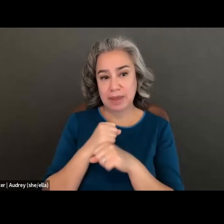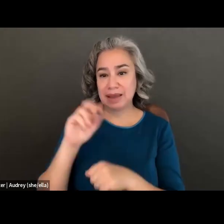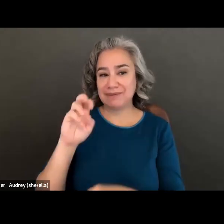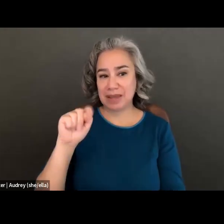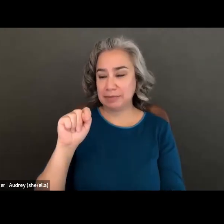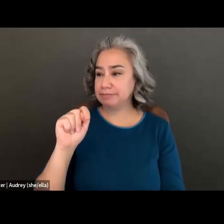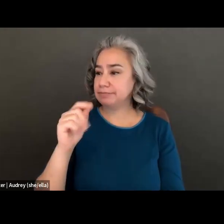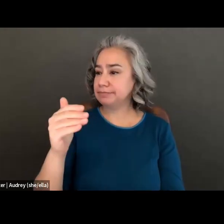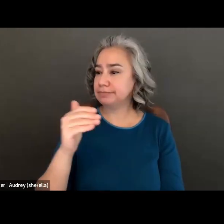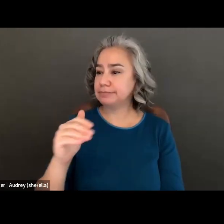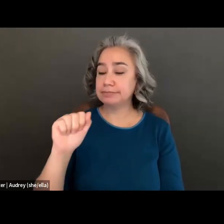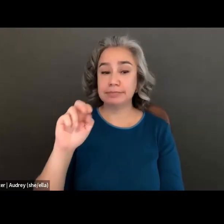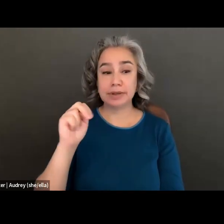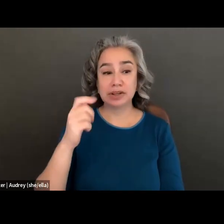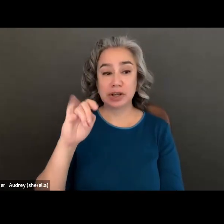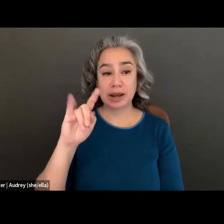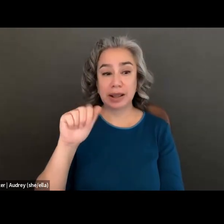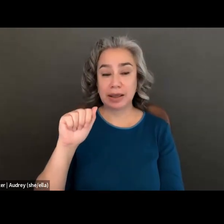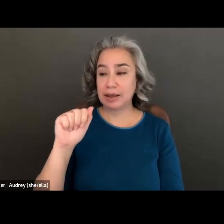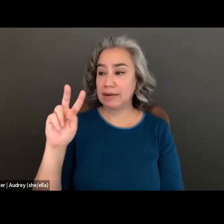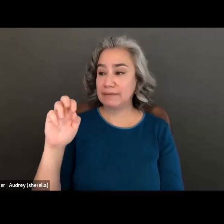have Angelica Vega,